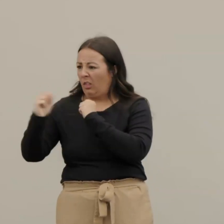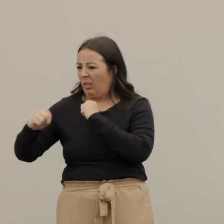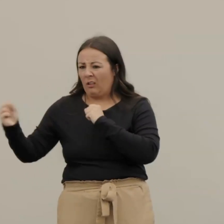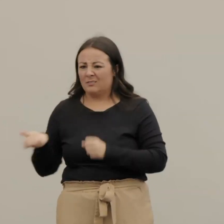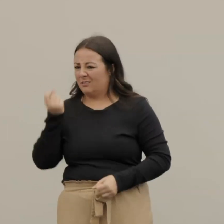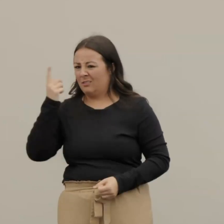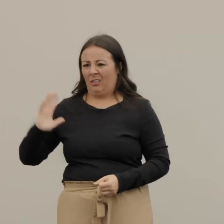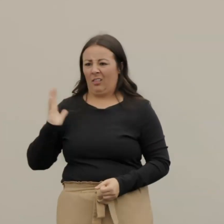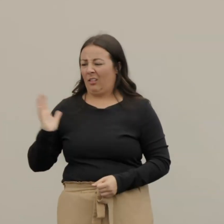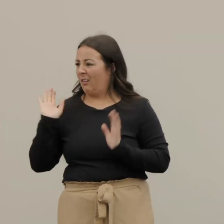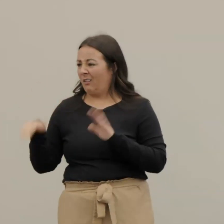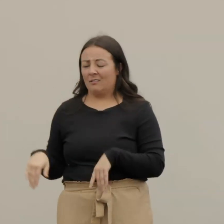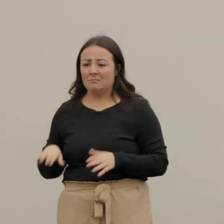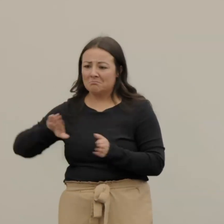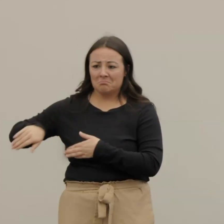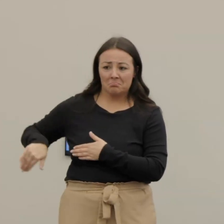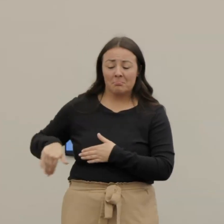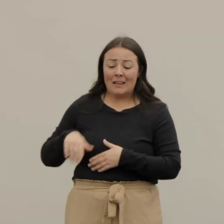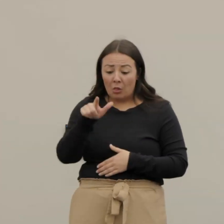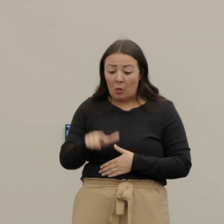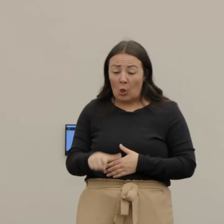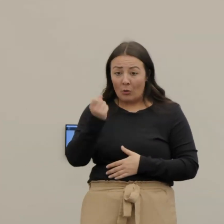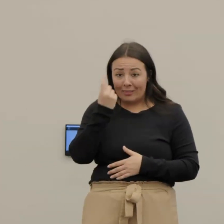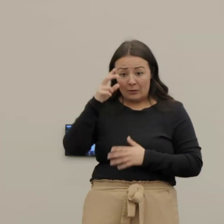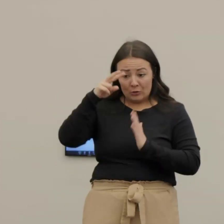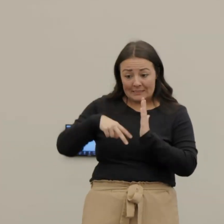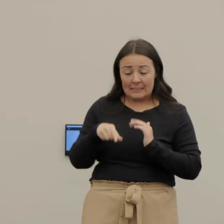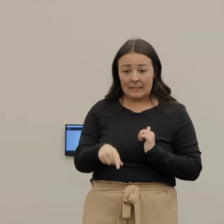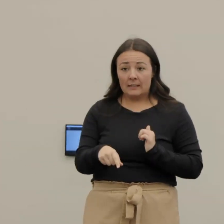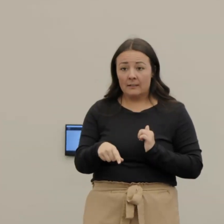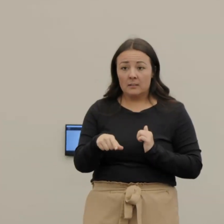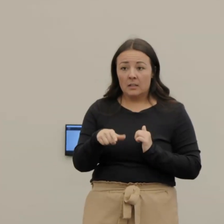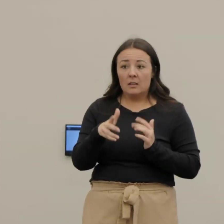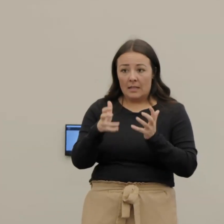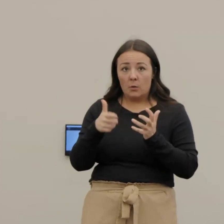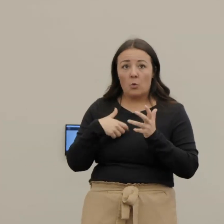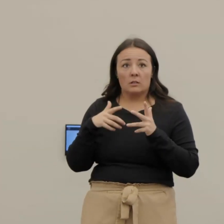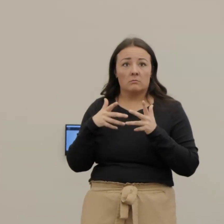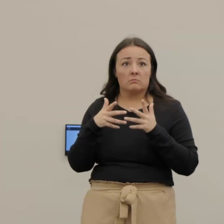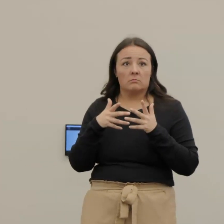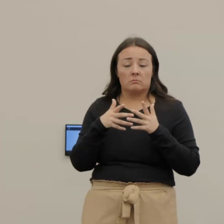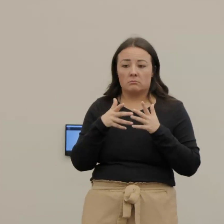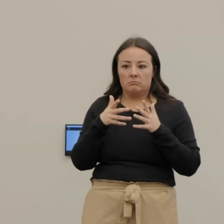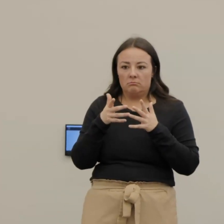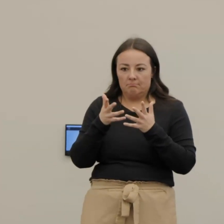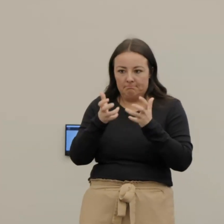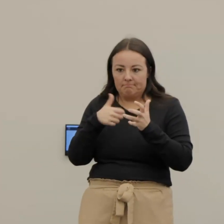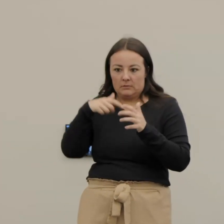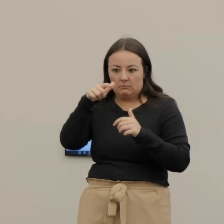And low literacy put that most important information first. The teens want concise, get to the